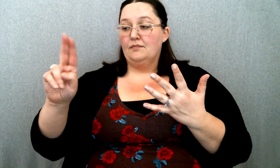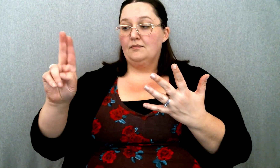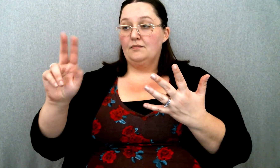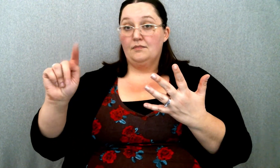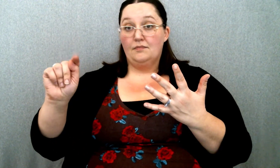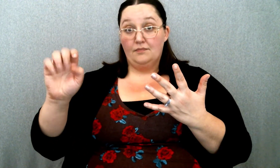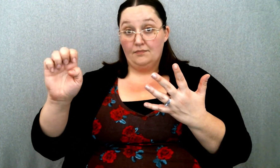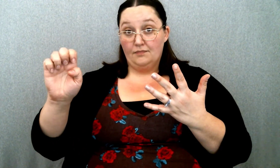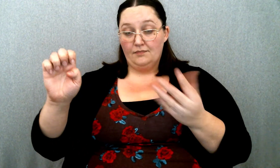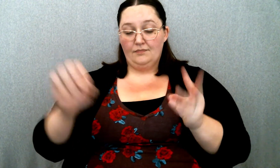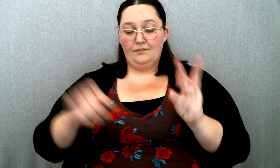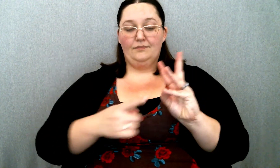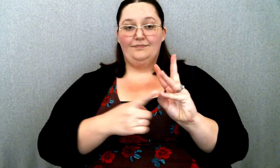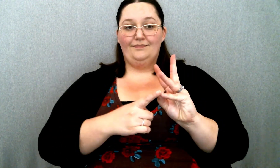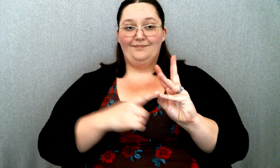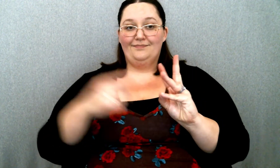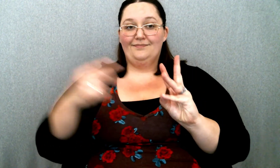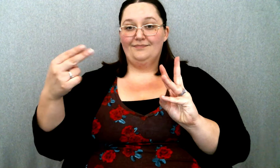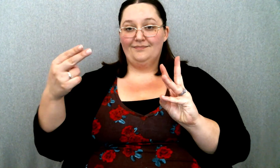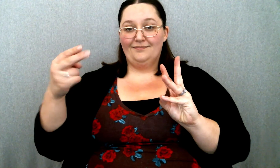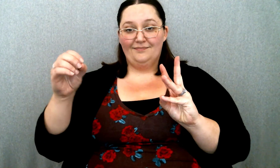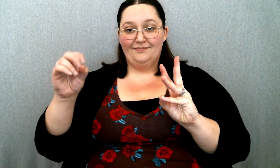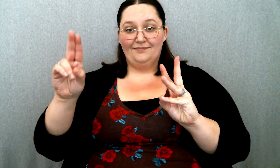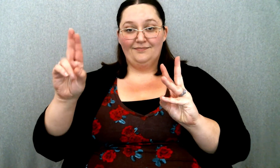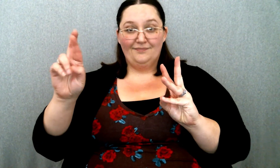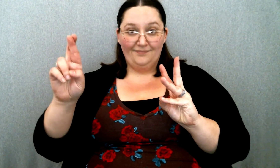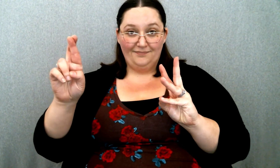minute, and hour.